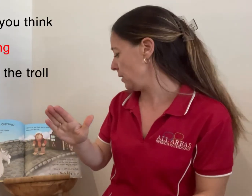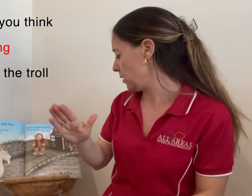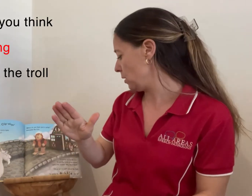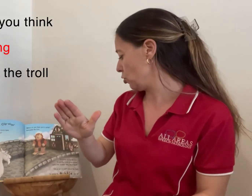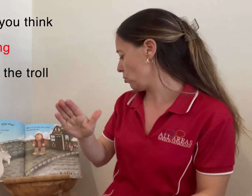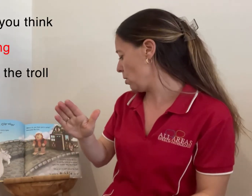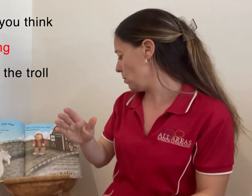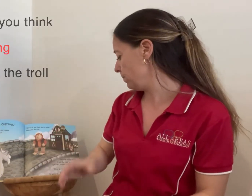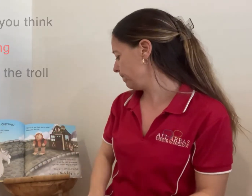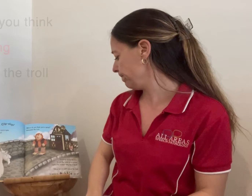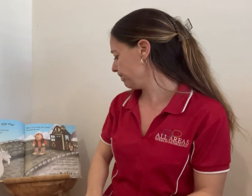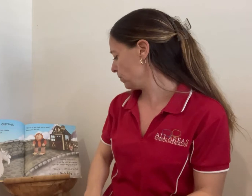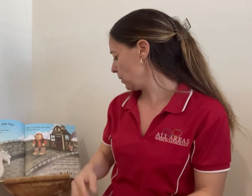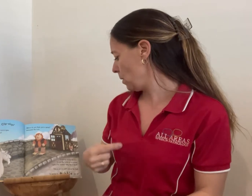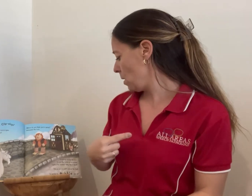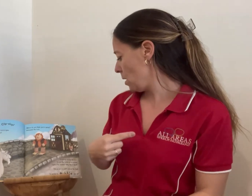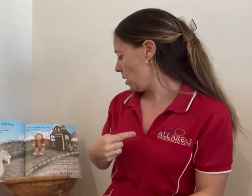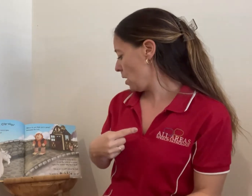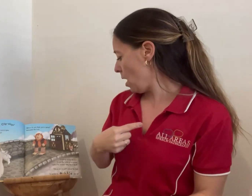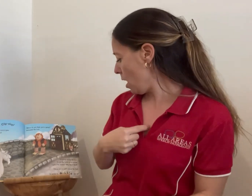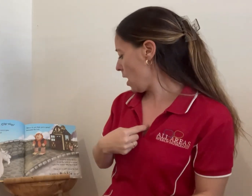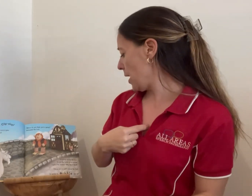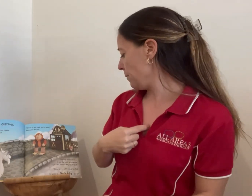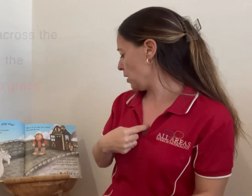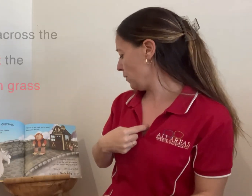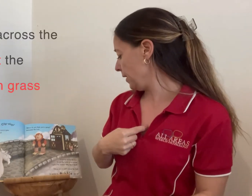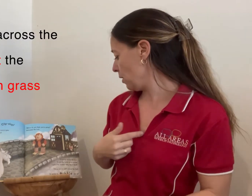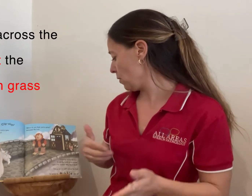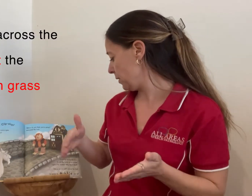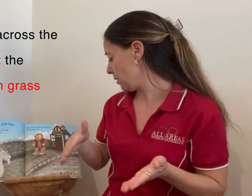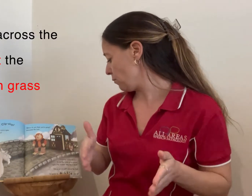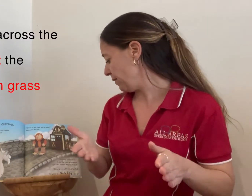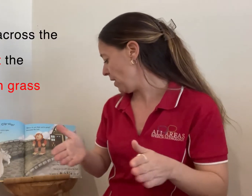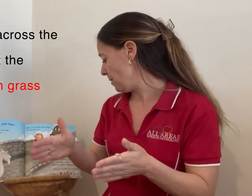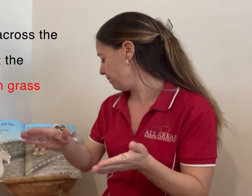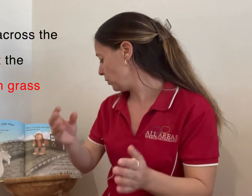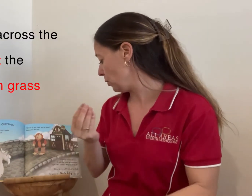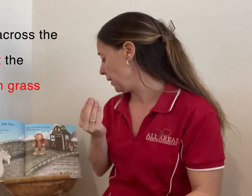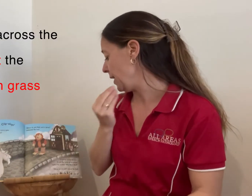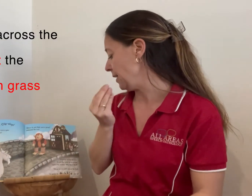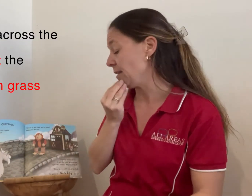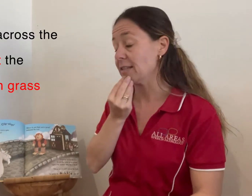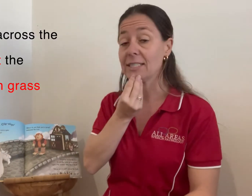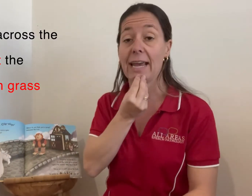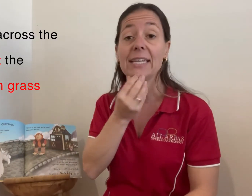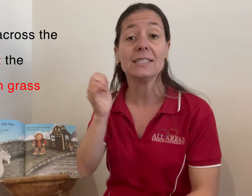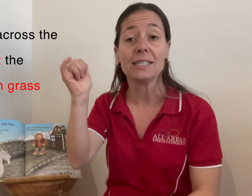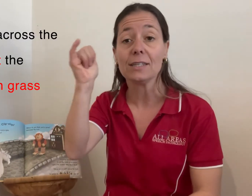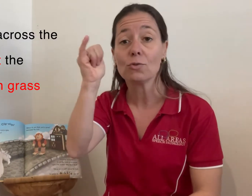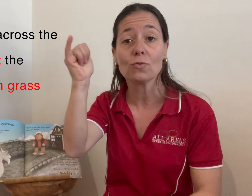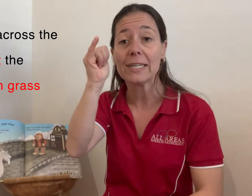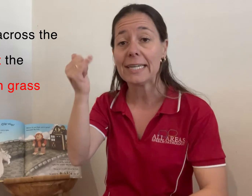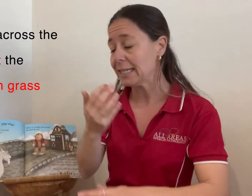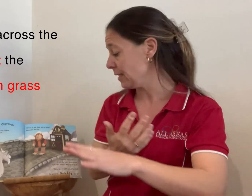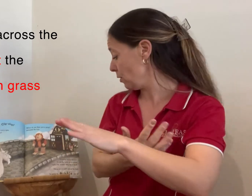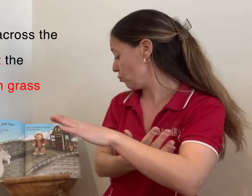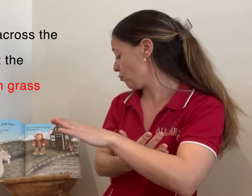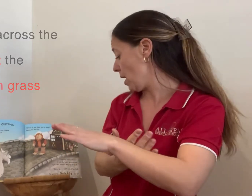the troll. I'm going across the river to eat the tasty green